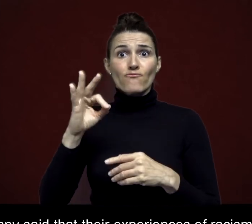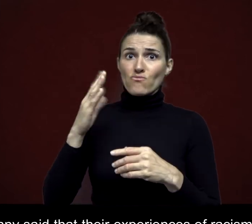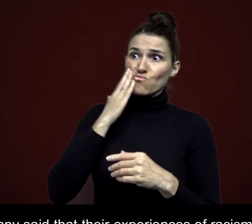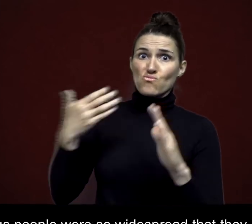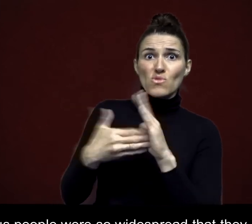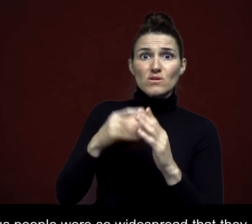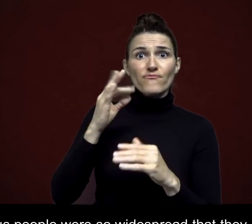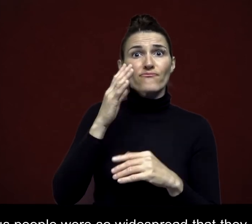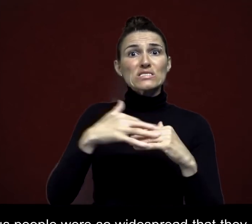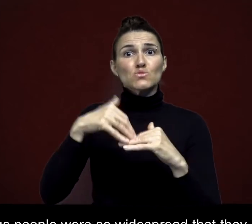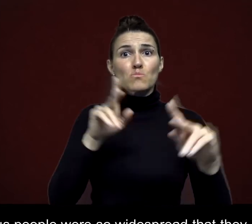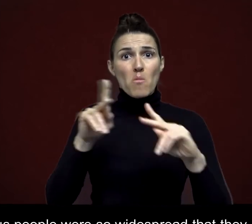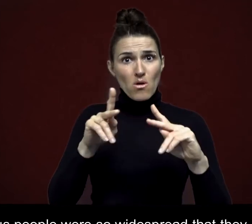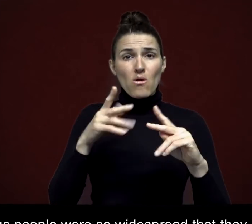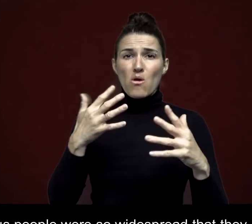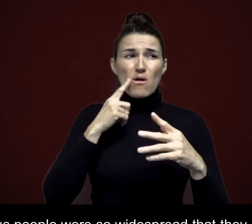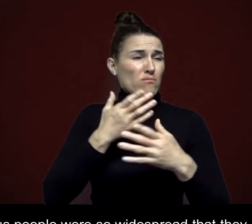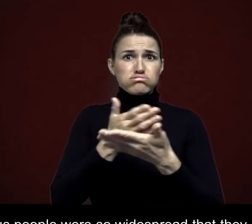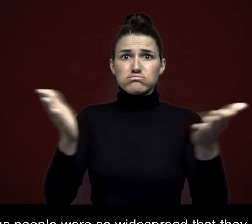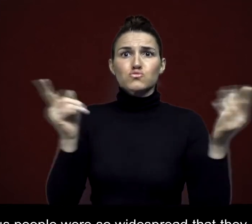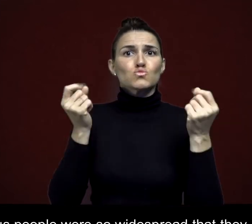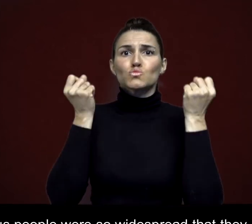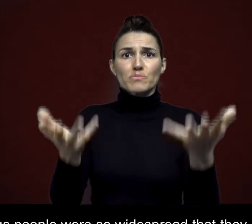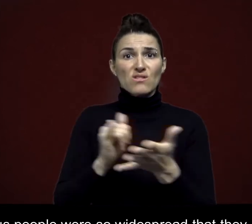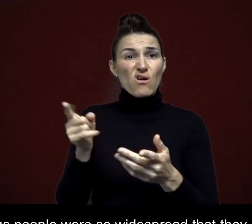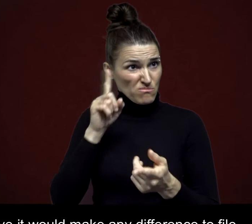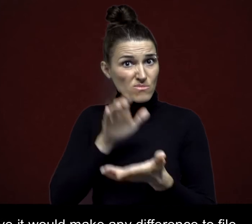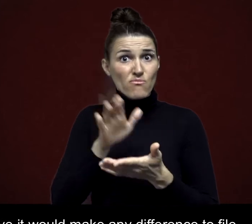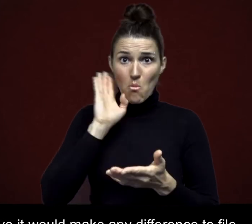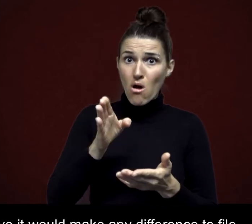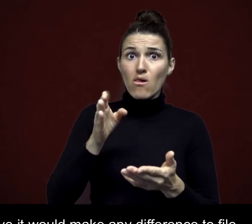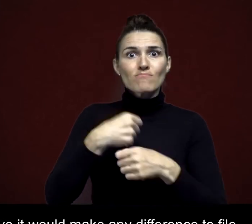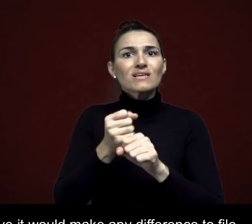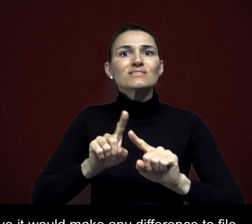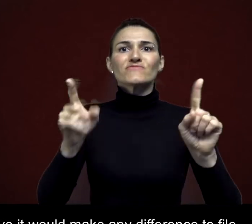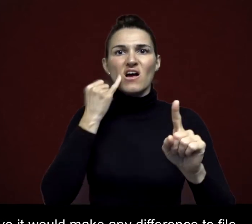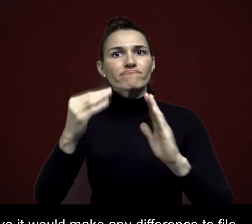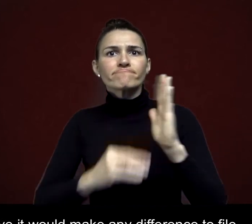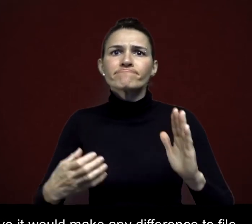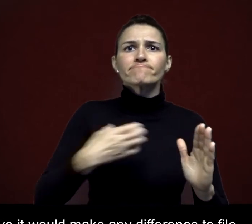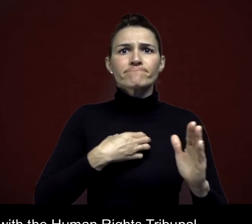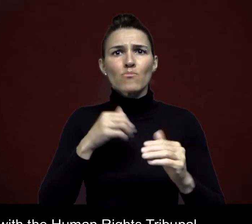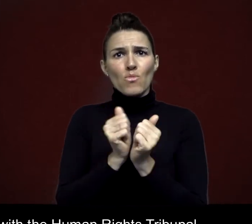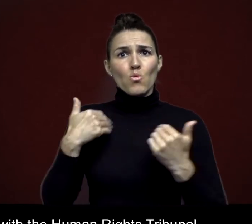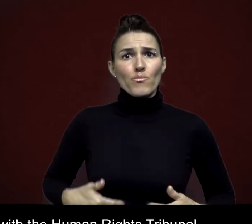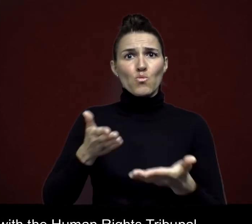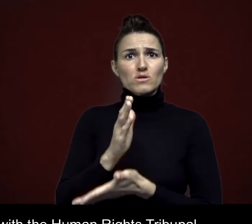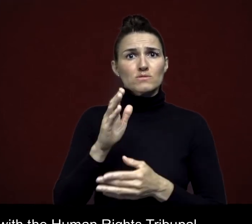racism as Indigenous people were so widespread that they did not believe it would make any difference to file a complaint with the Human Rights